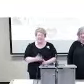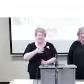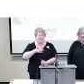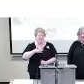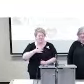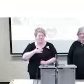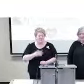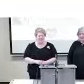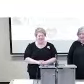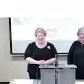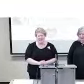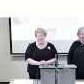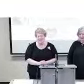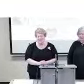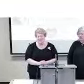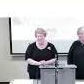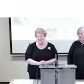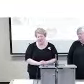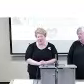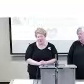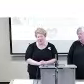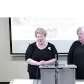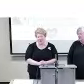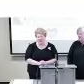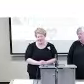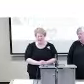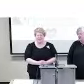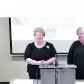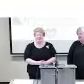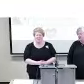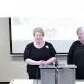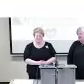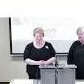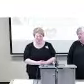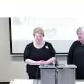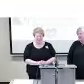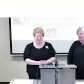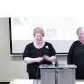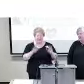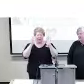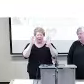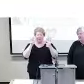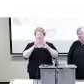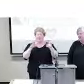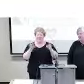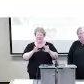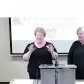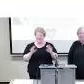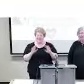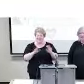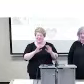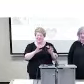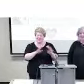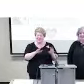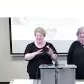sometimes students have told me i didn't want to turn in that homework assignment because it wasn't perfect and i said oh no no no